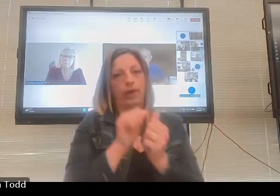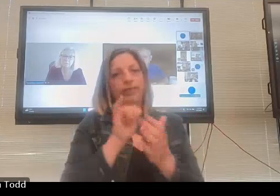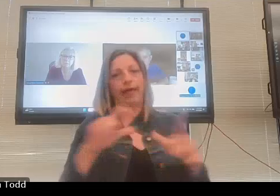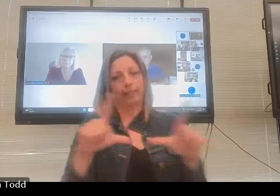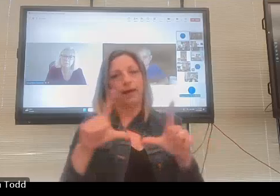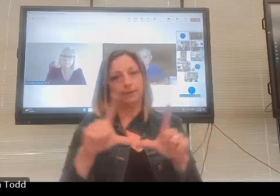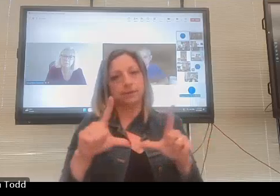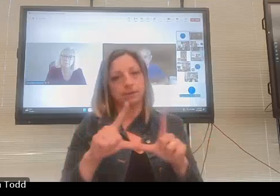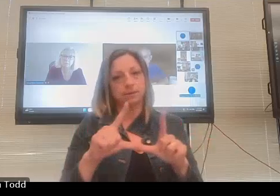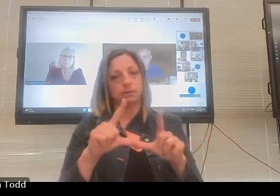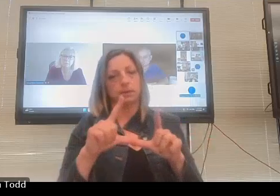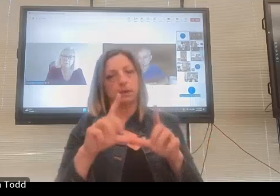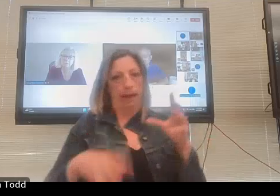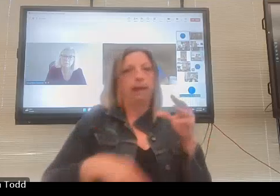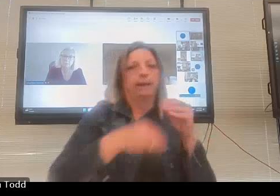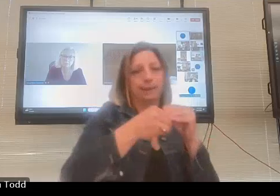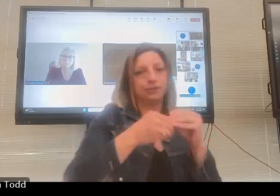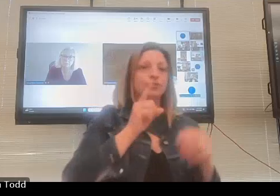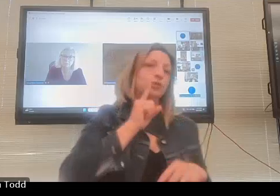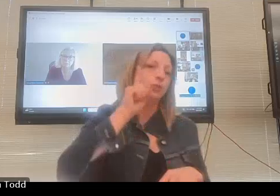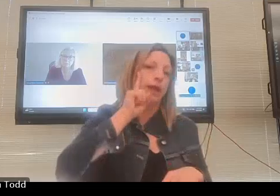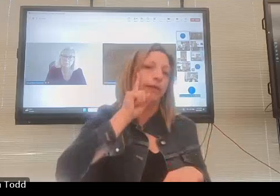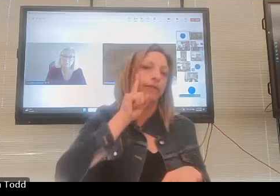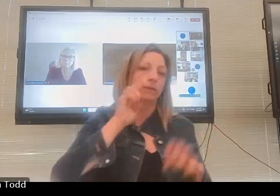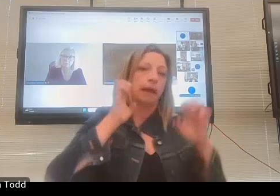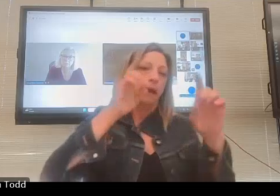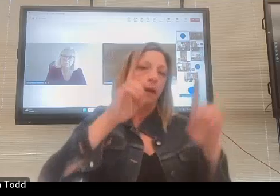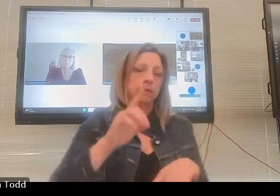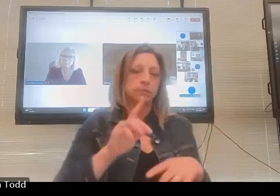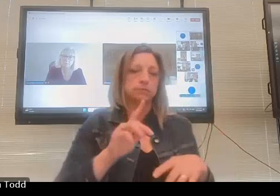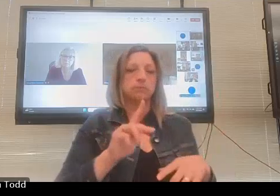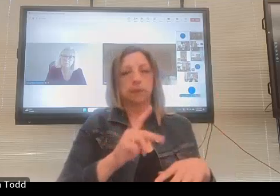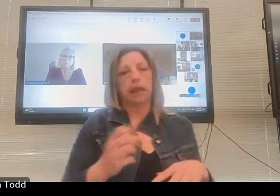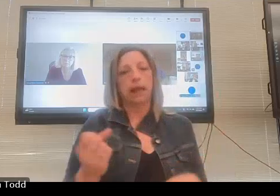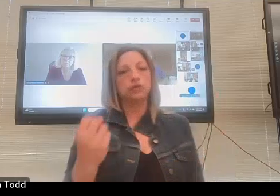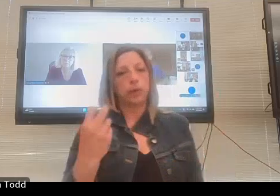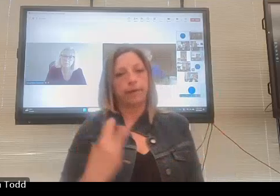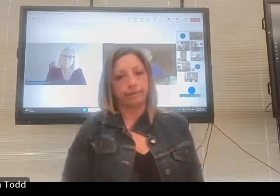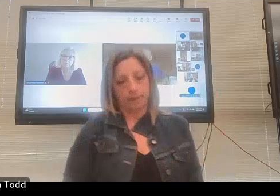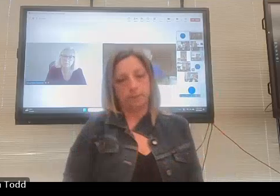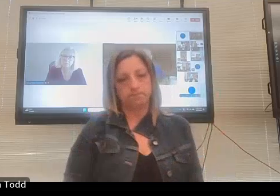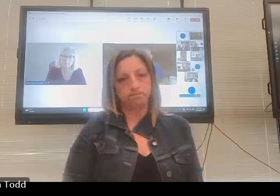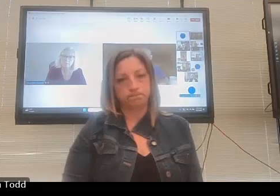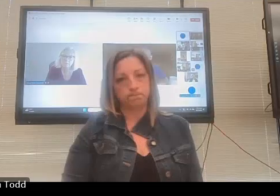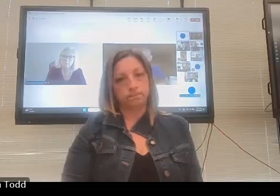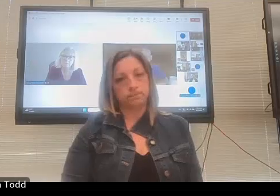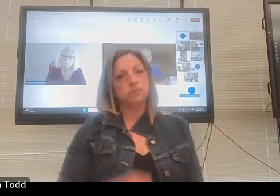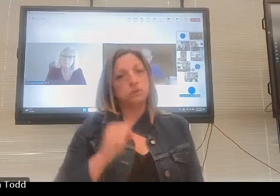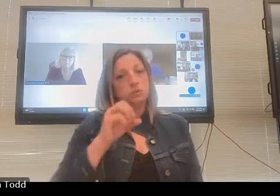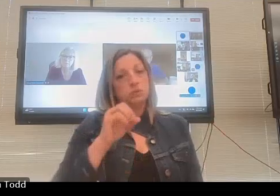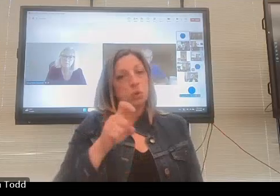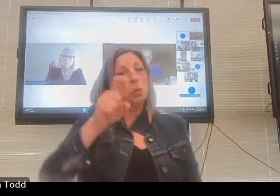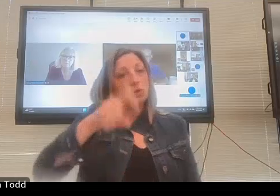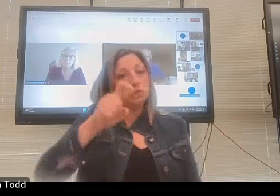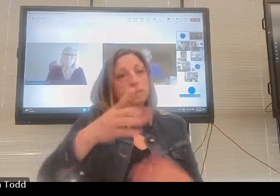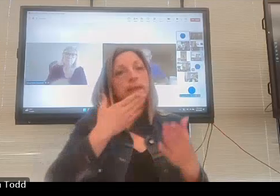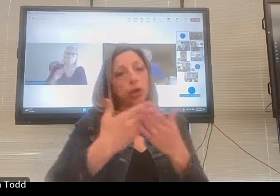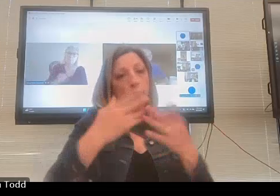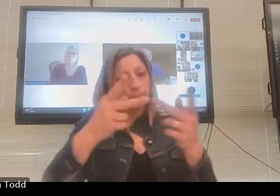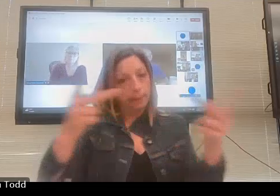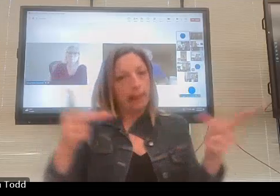on campus right now with that license. In addition to deaf ed K through